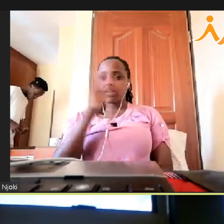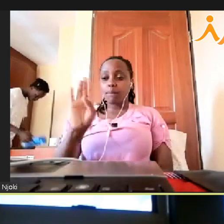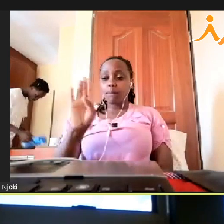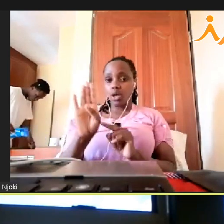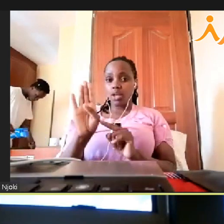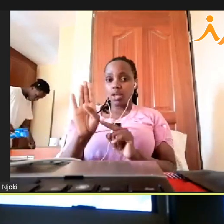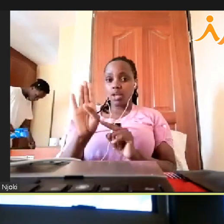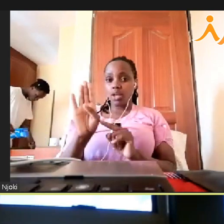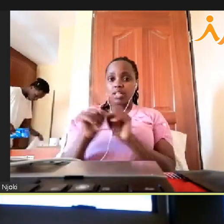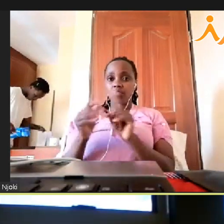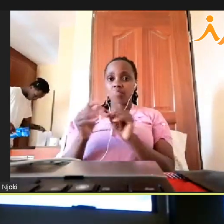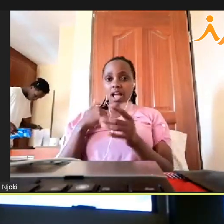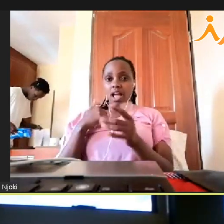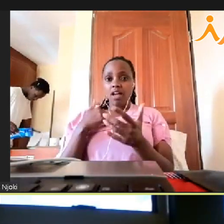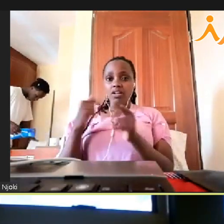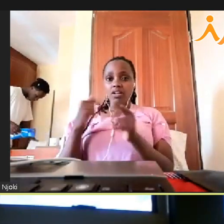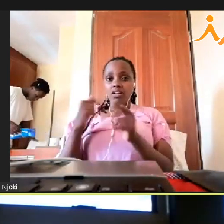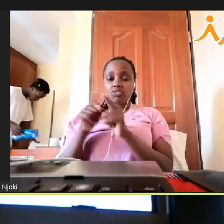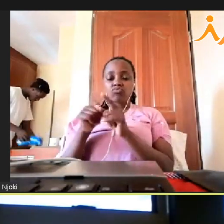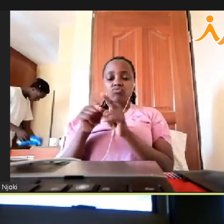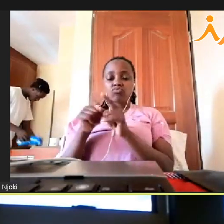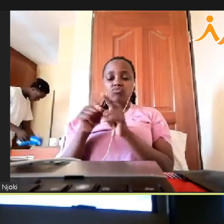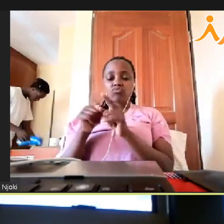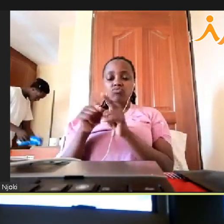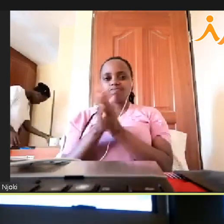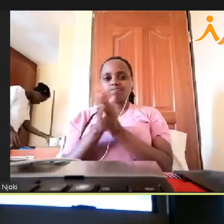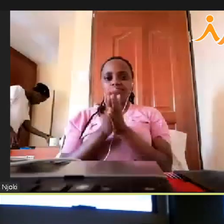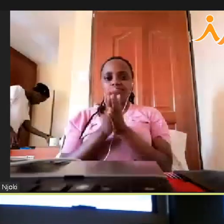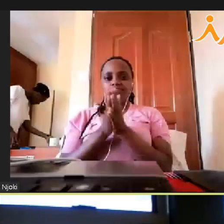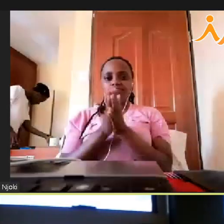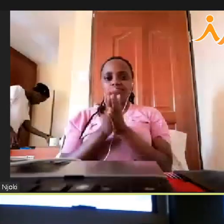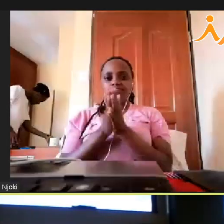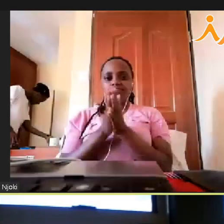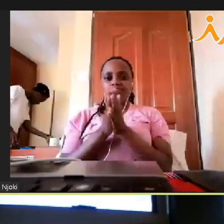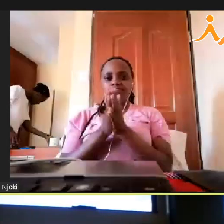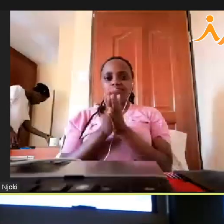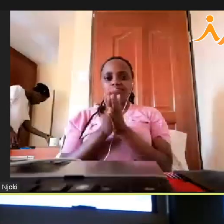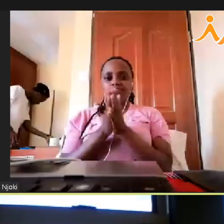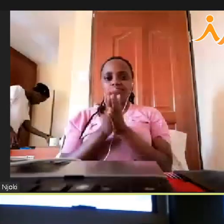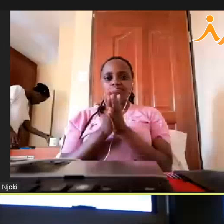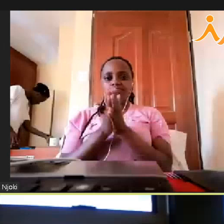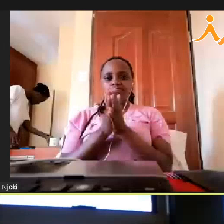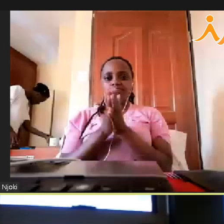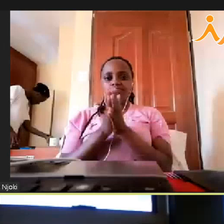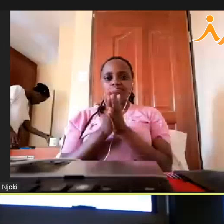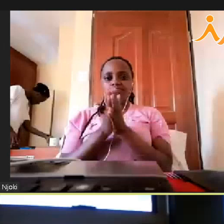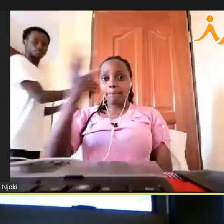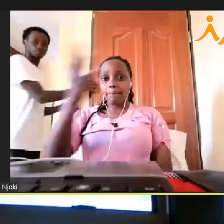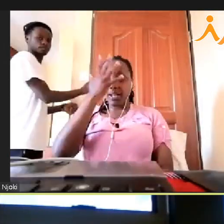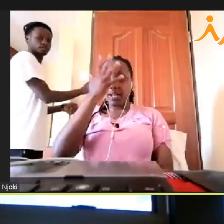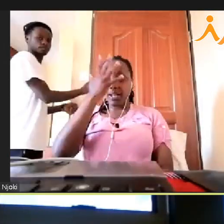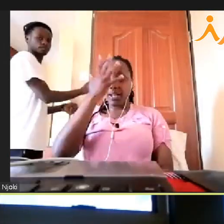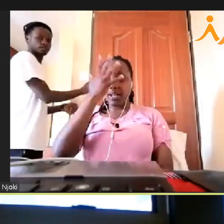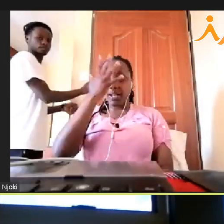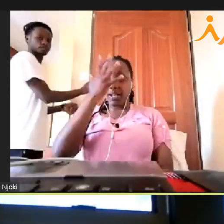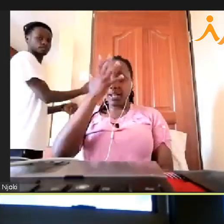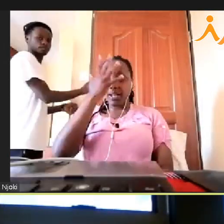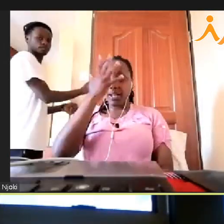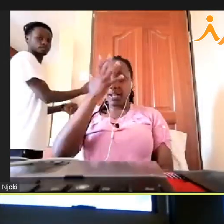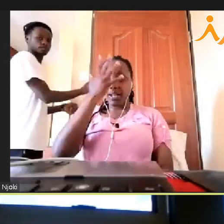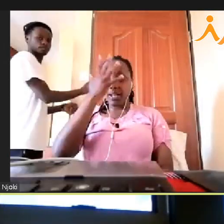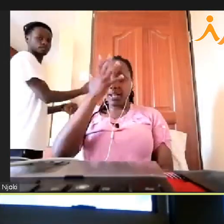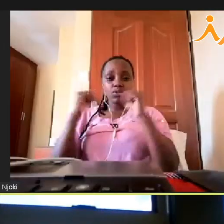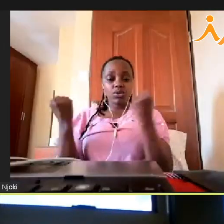reporting record leaves a lot to be desired, but we are not sitting on it, really. It's an embarrassing thing for us as civil